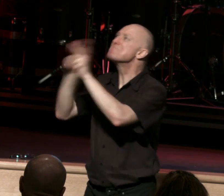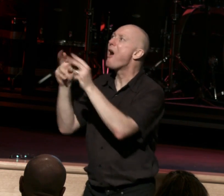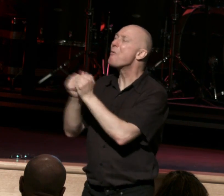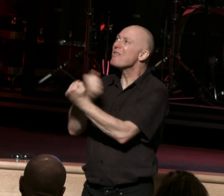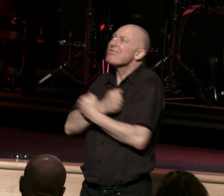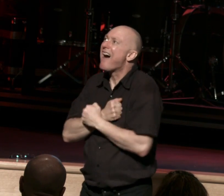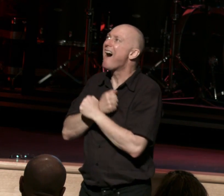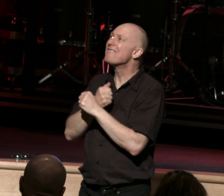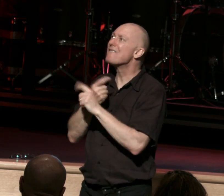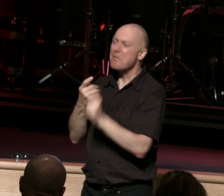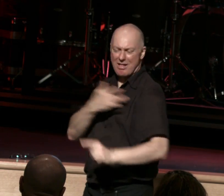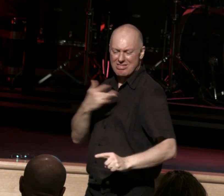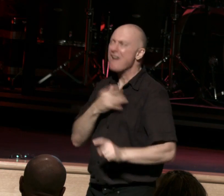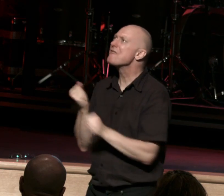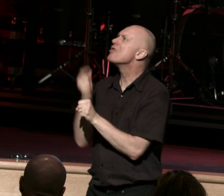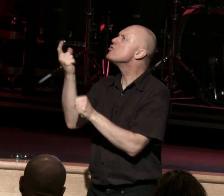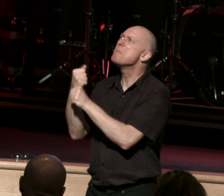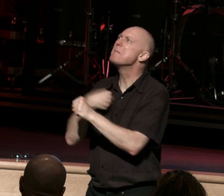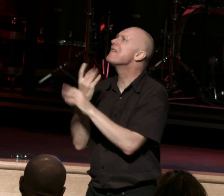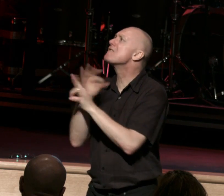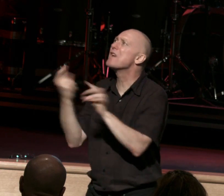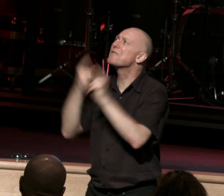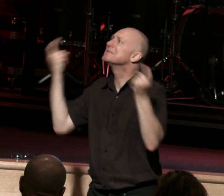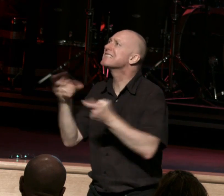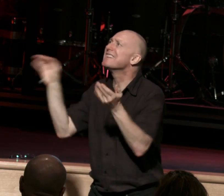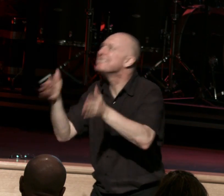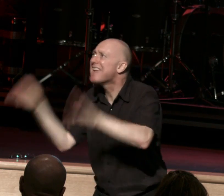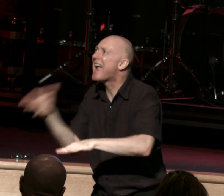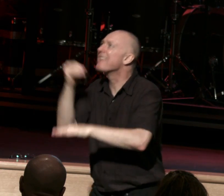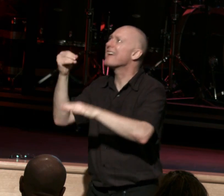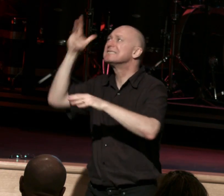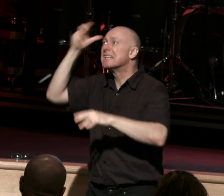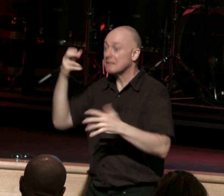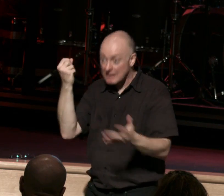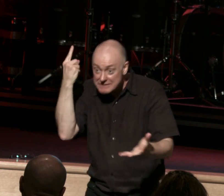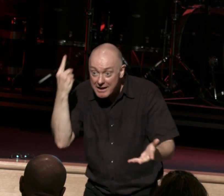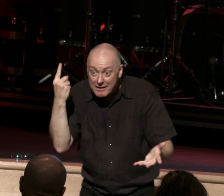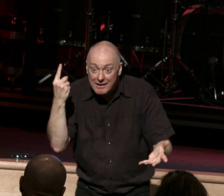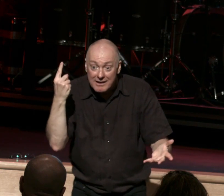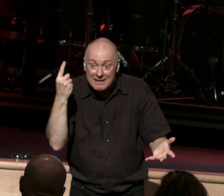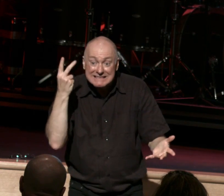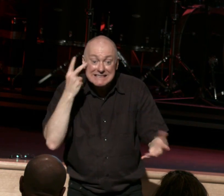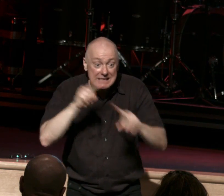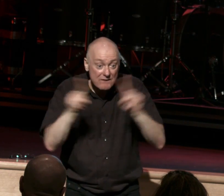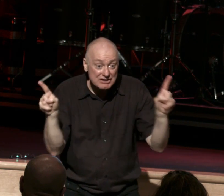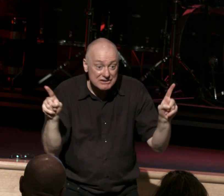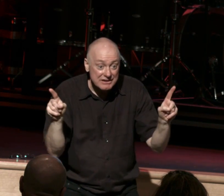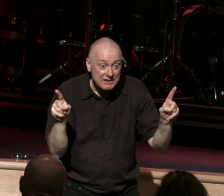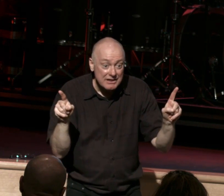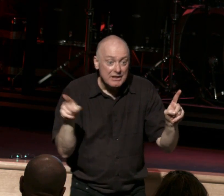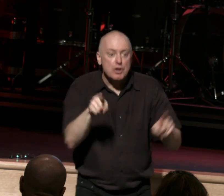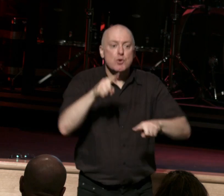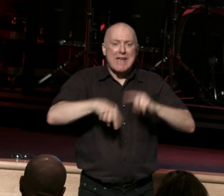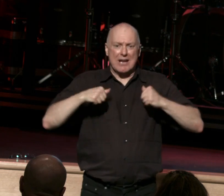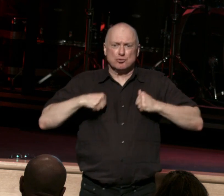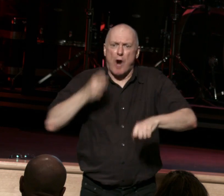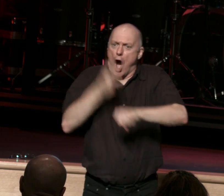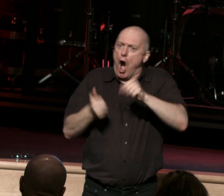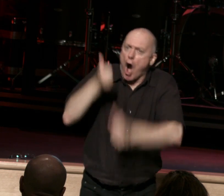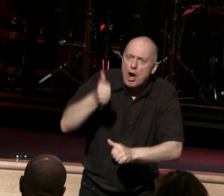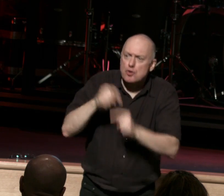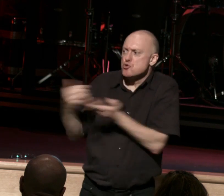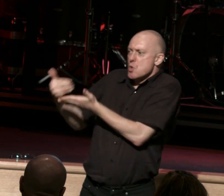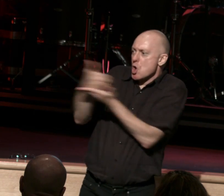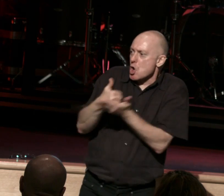him with a love from the love that has set you free from sin and death and Satan. You see the difference there? You see the difference? You're not